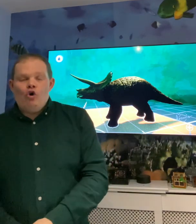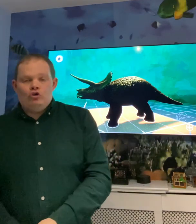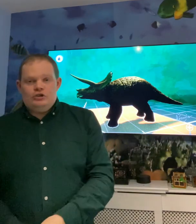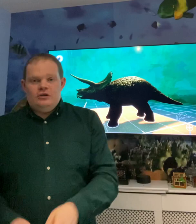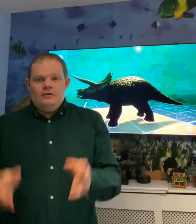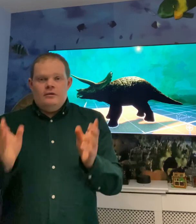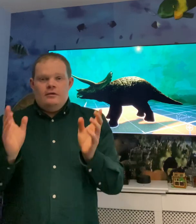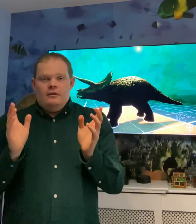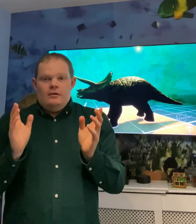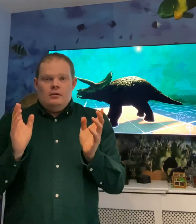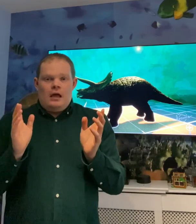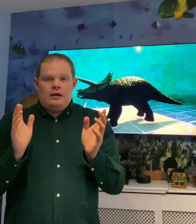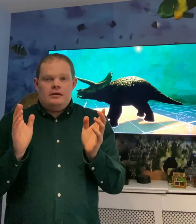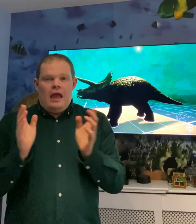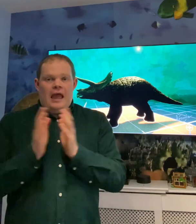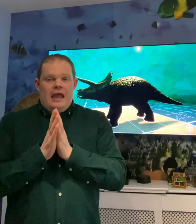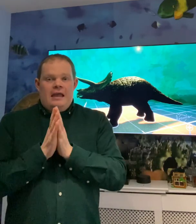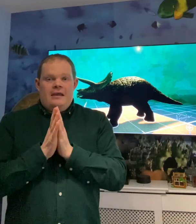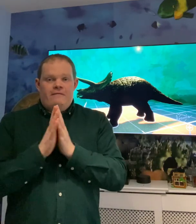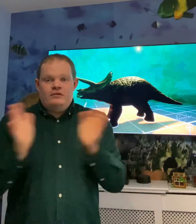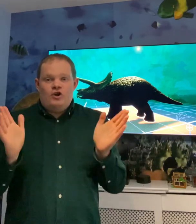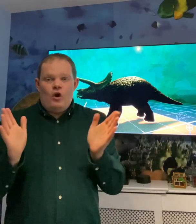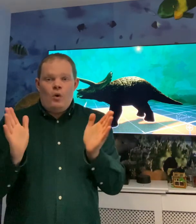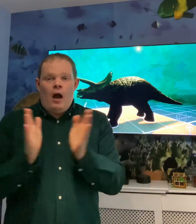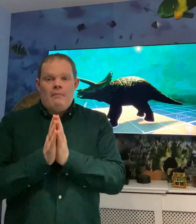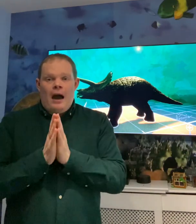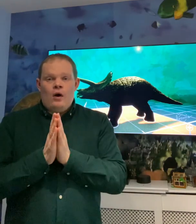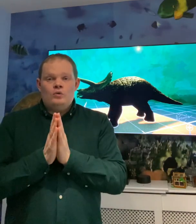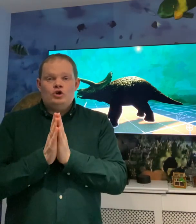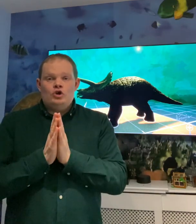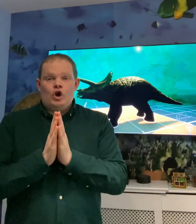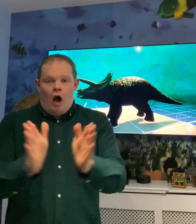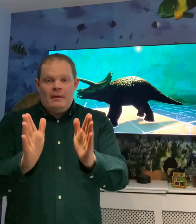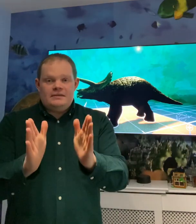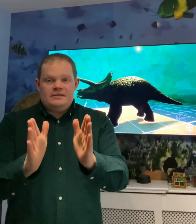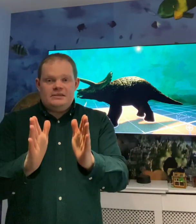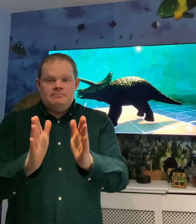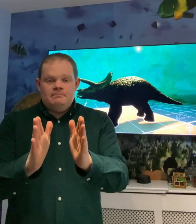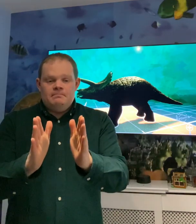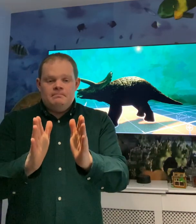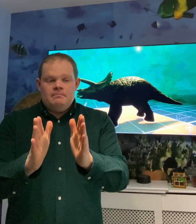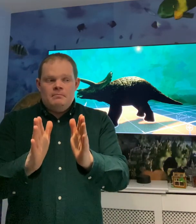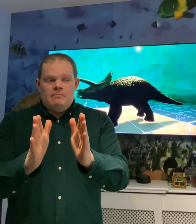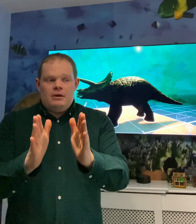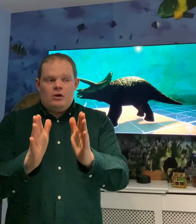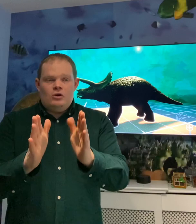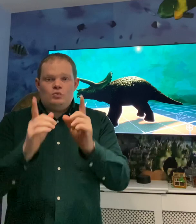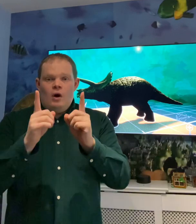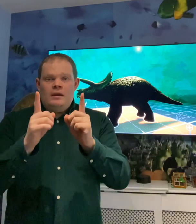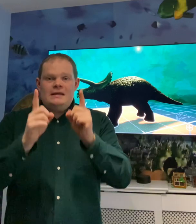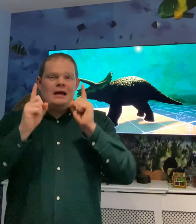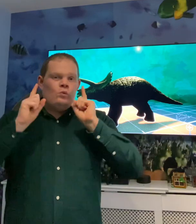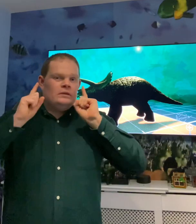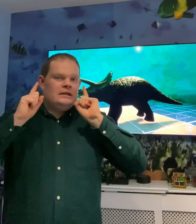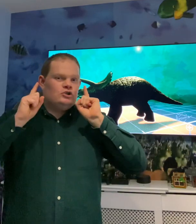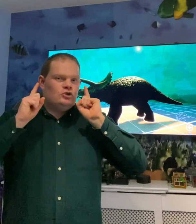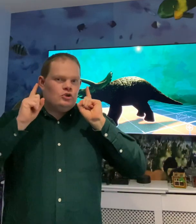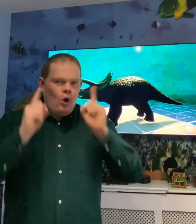short, a video about comets. Because one is that we'll need to know